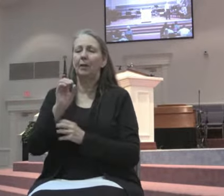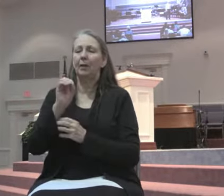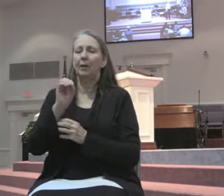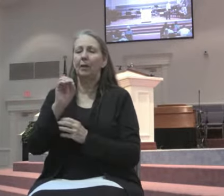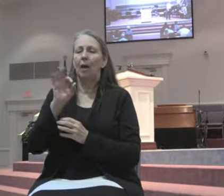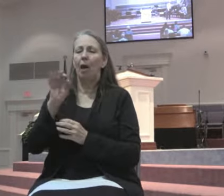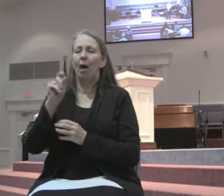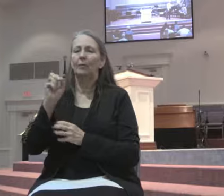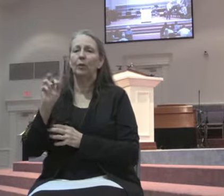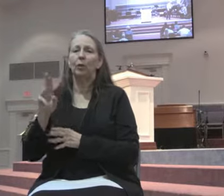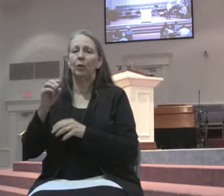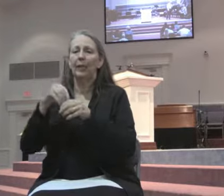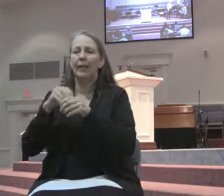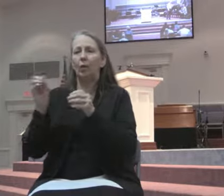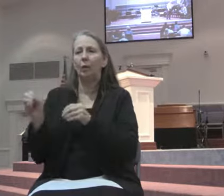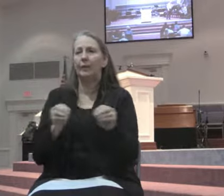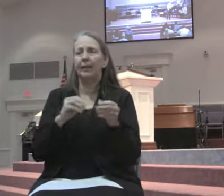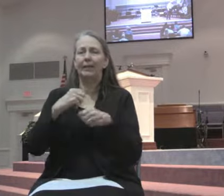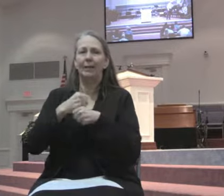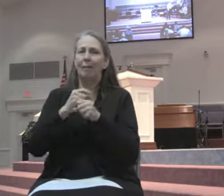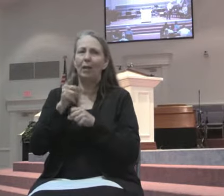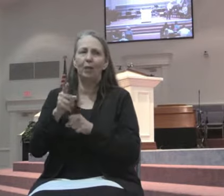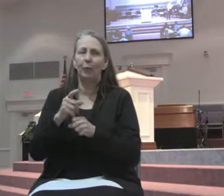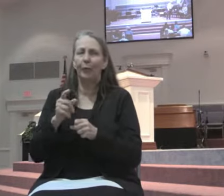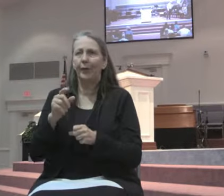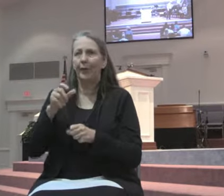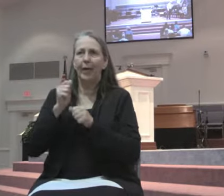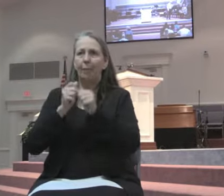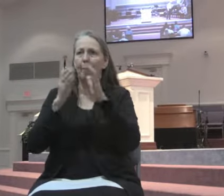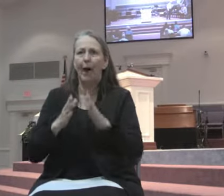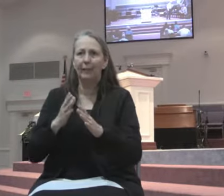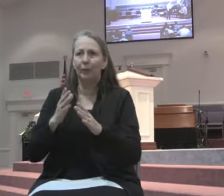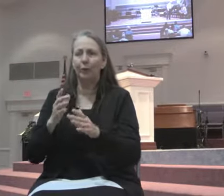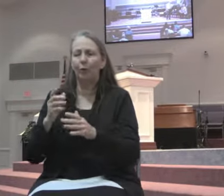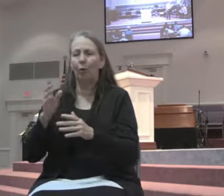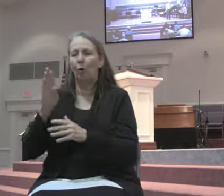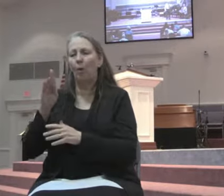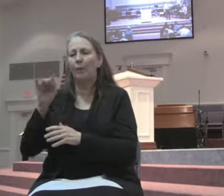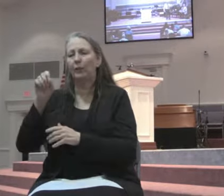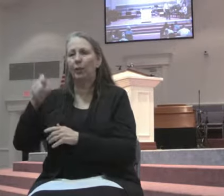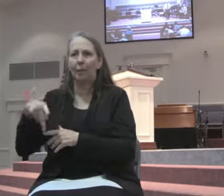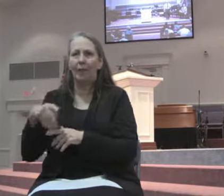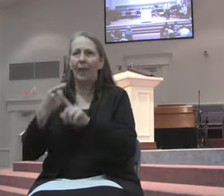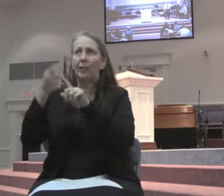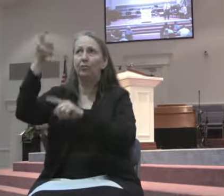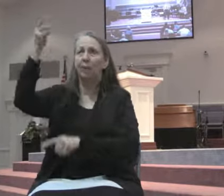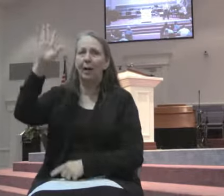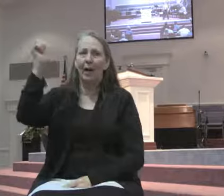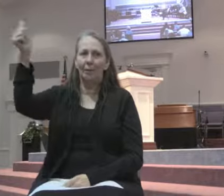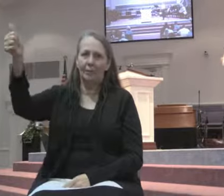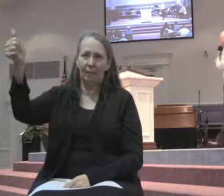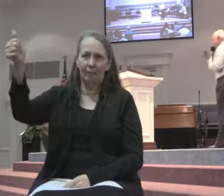Doesn't make you an apostle or a bishop. That comes from God.